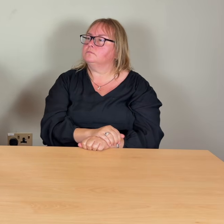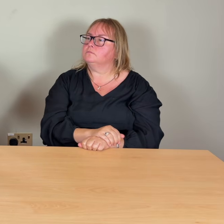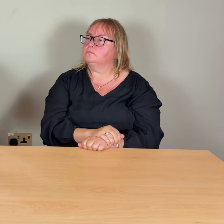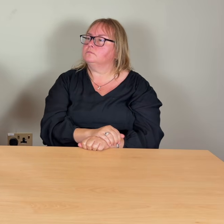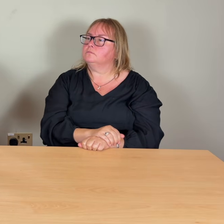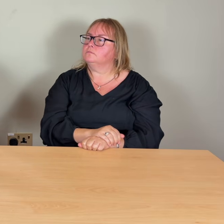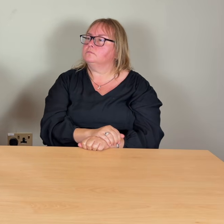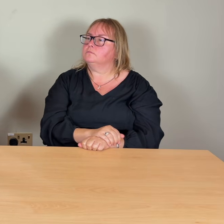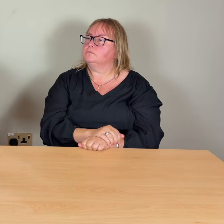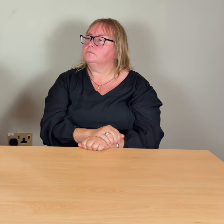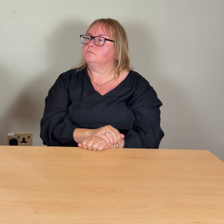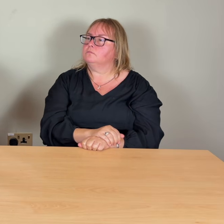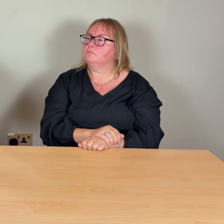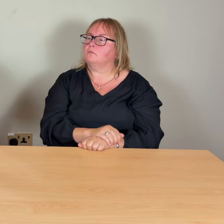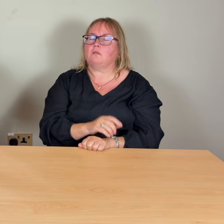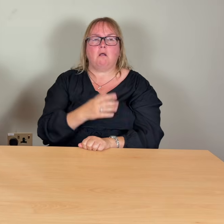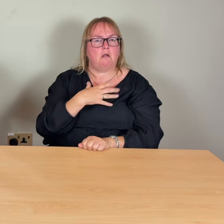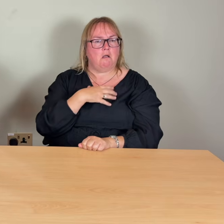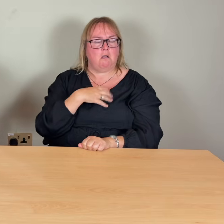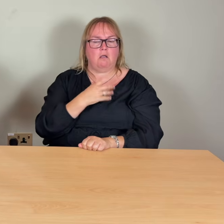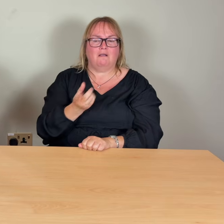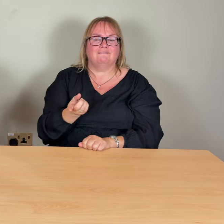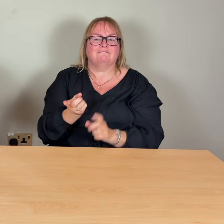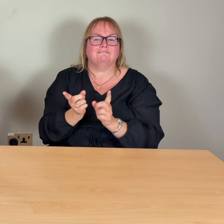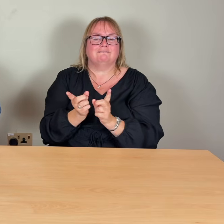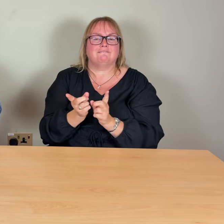Now with these two ends, I fold them up.